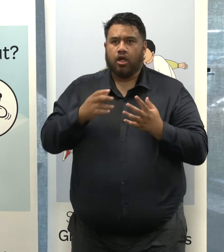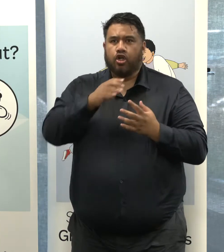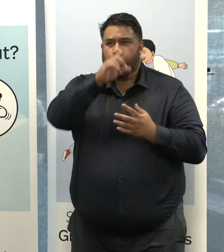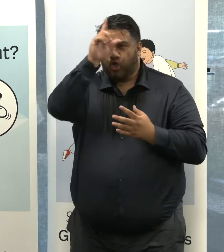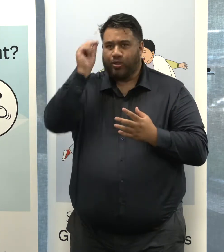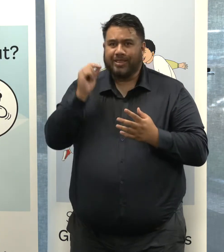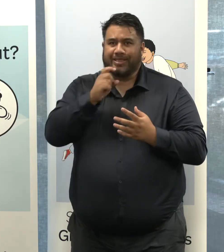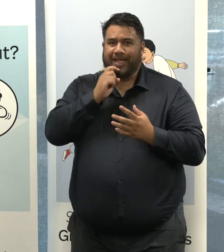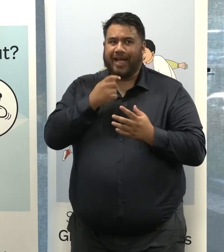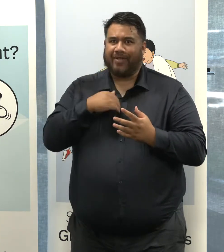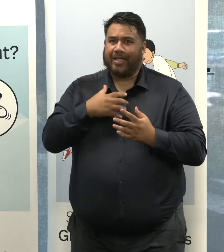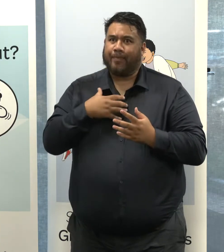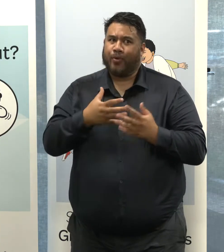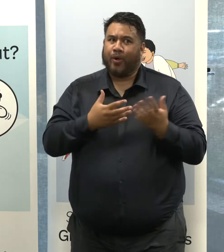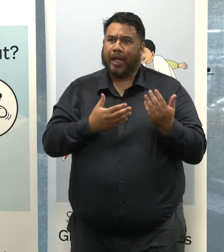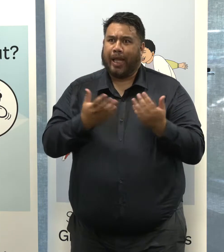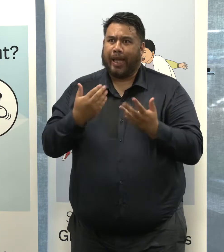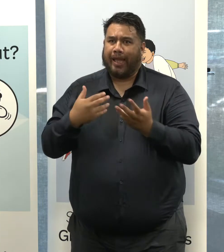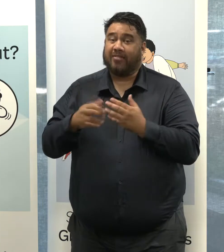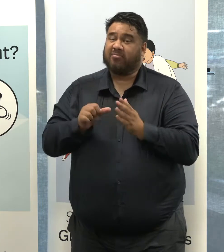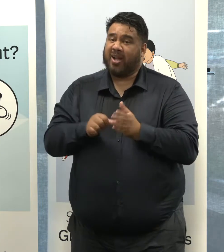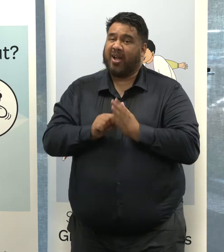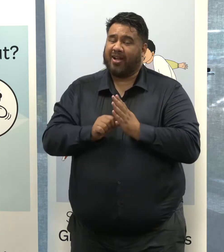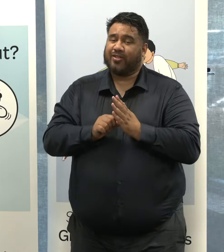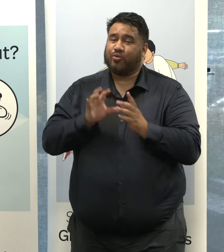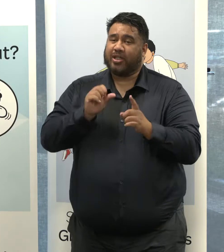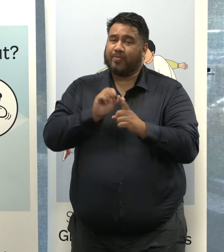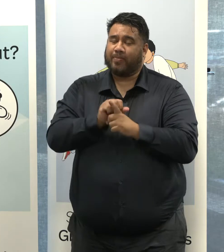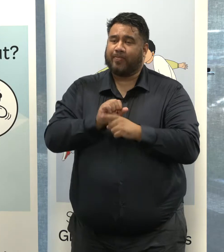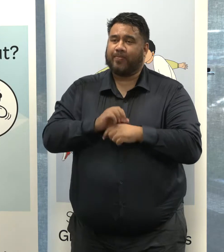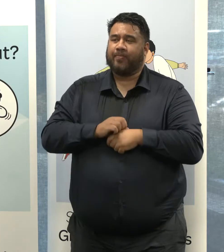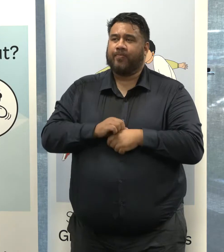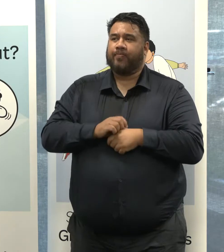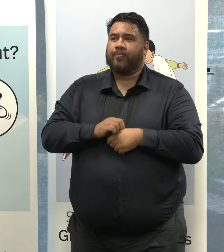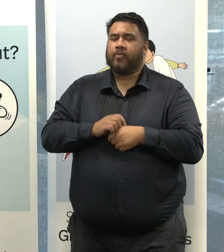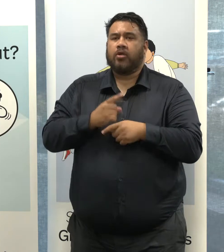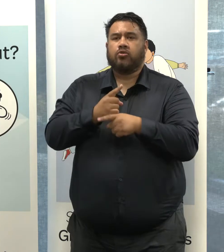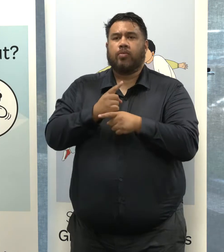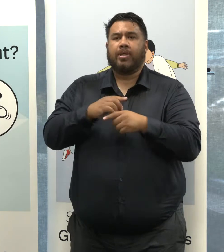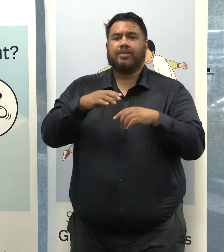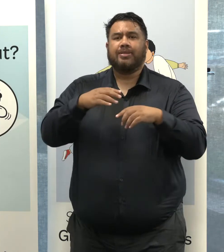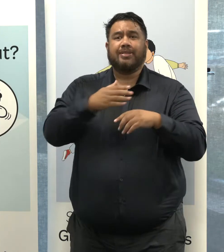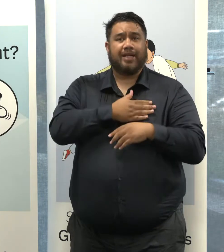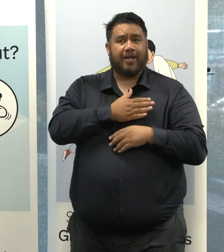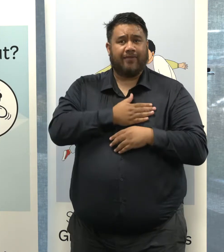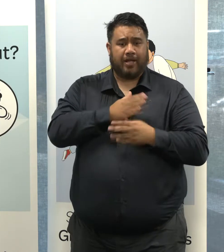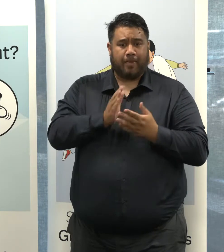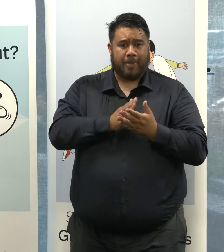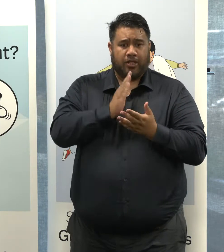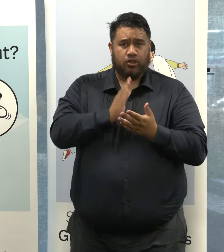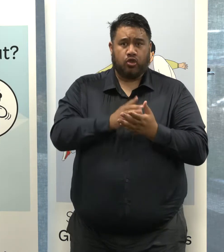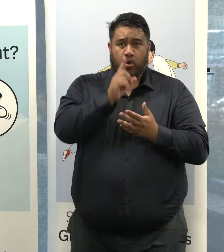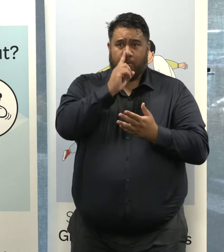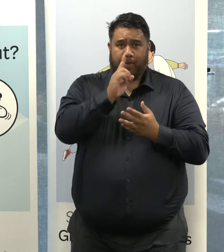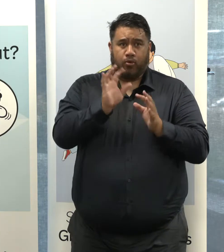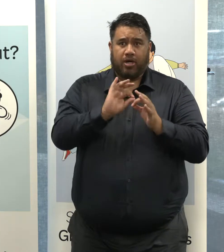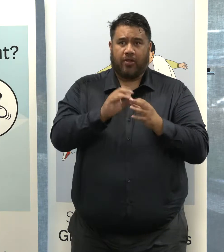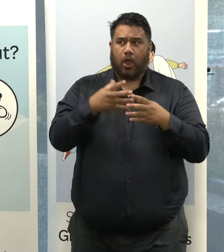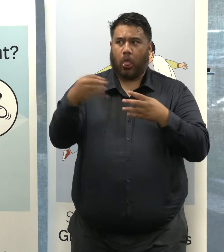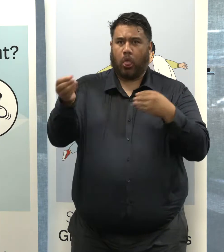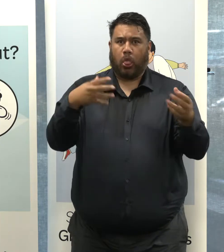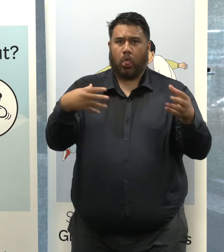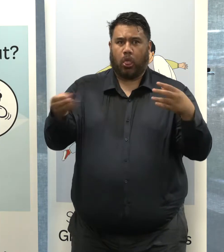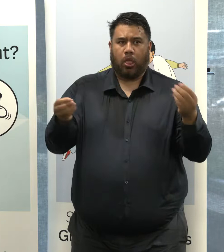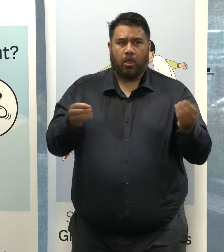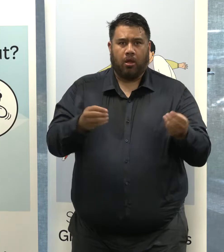And so it is quite tricky to make sure that we're keeping up. I think as far as the safety nets and people falling through the cracks, with the systems